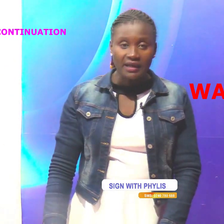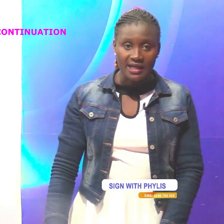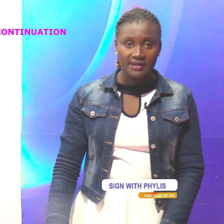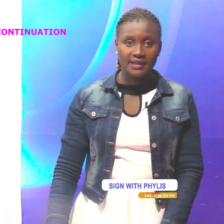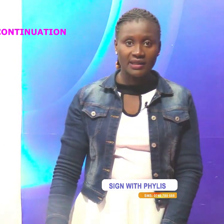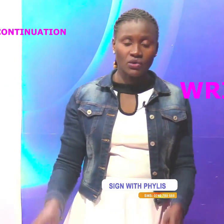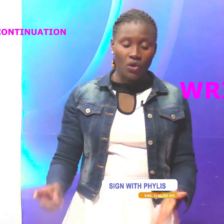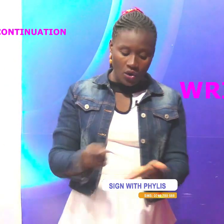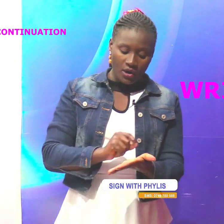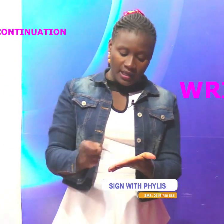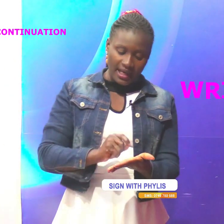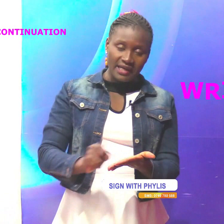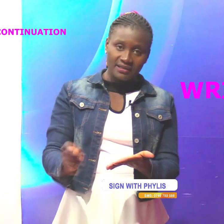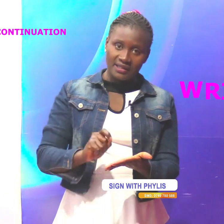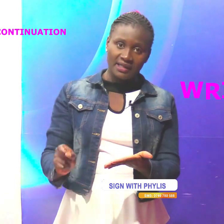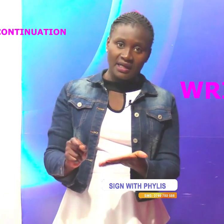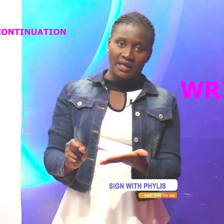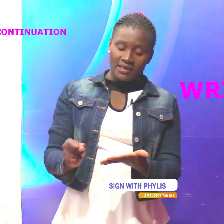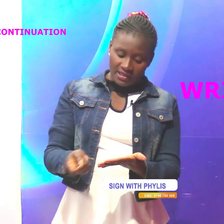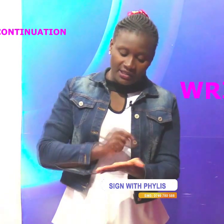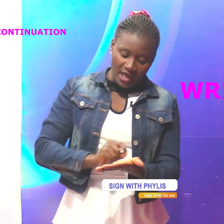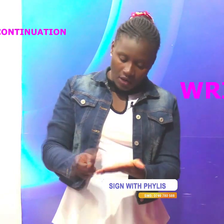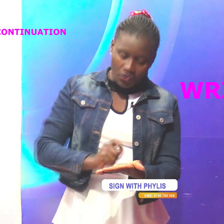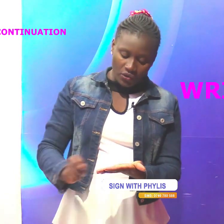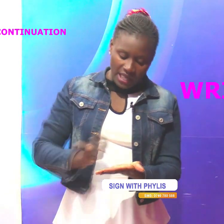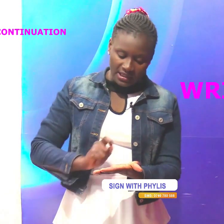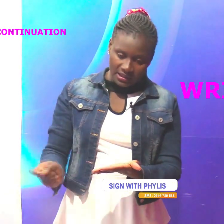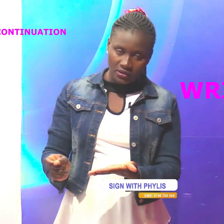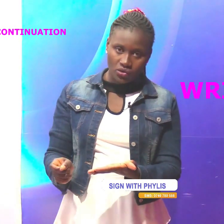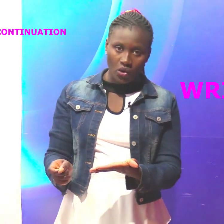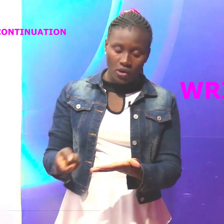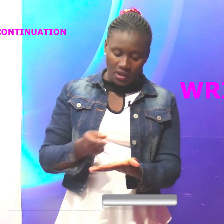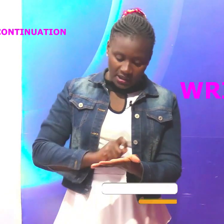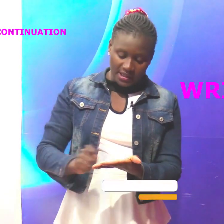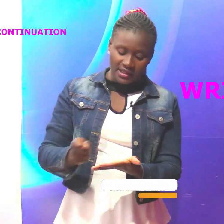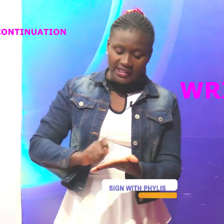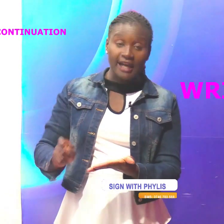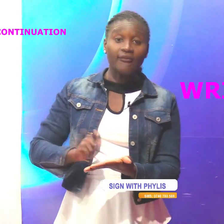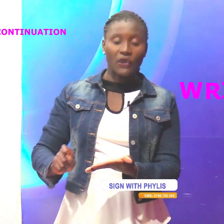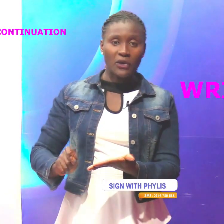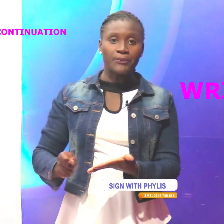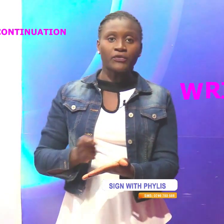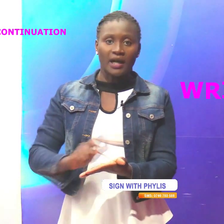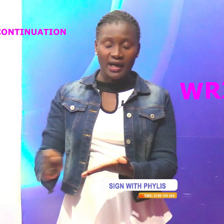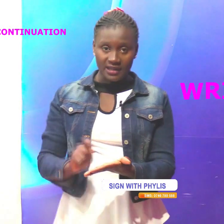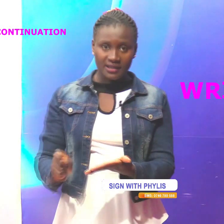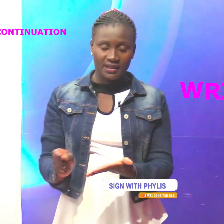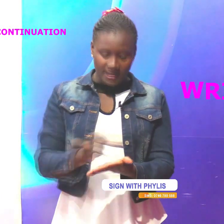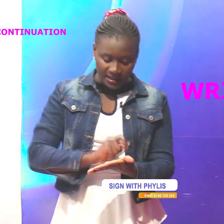write. So, write. This is how you write. So, this is the sign for write.